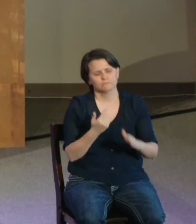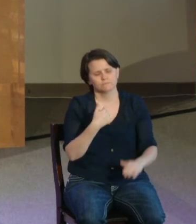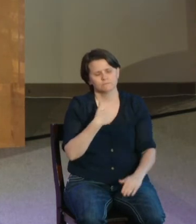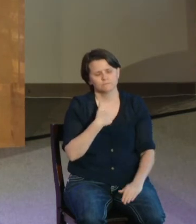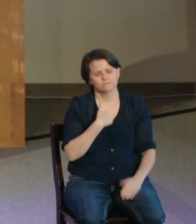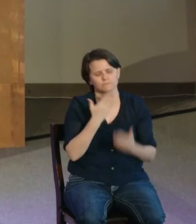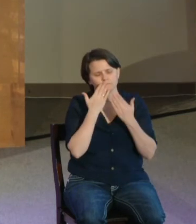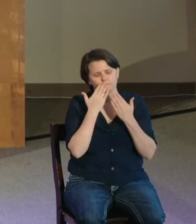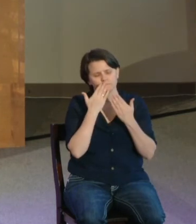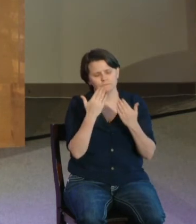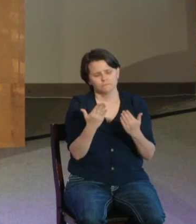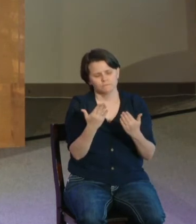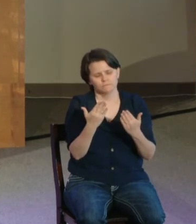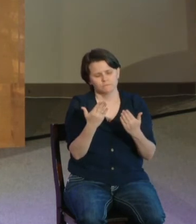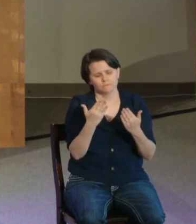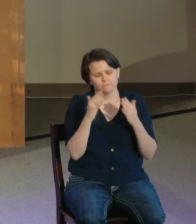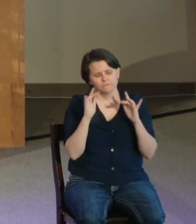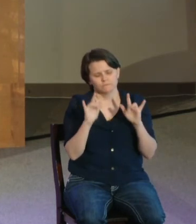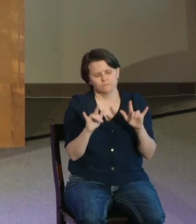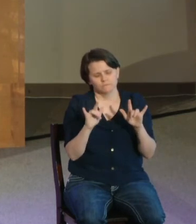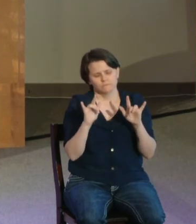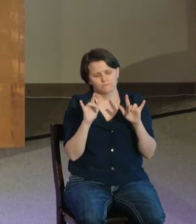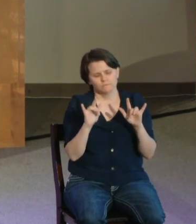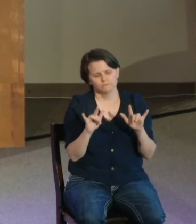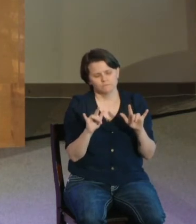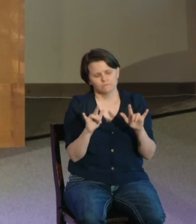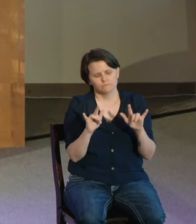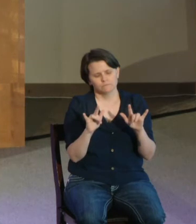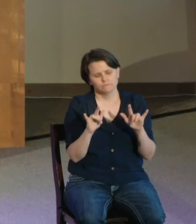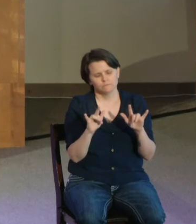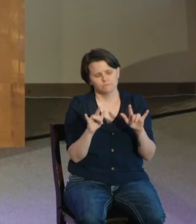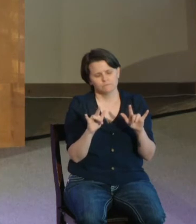me. Thank you. I love you.